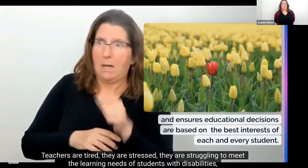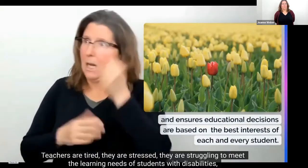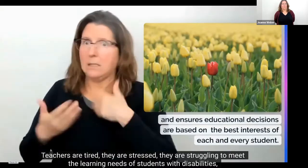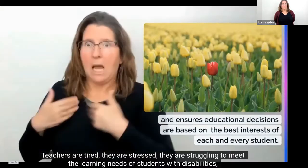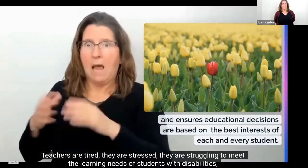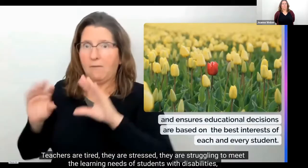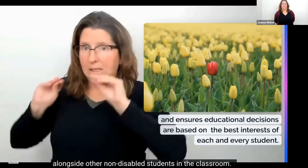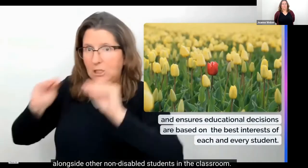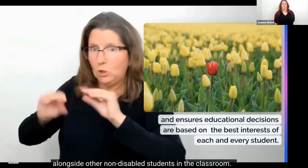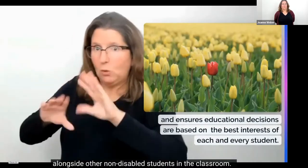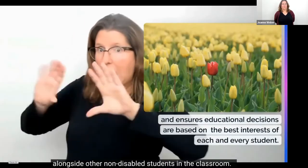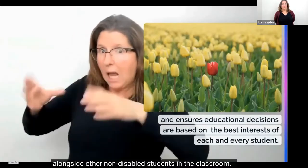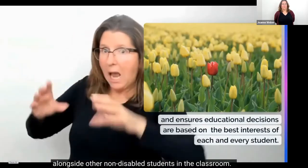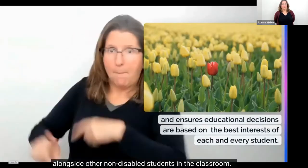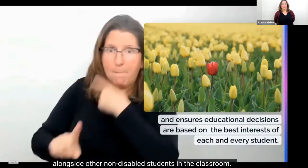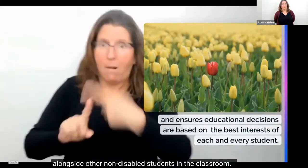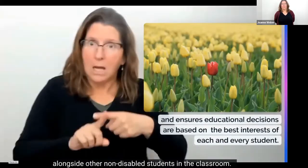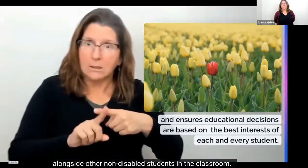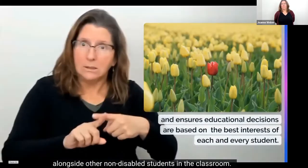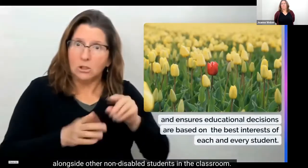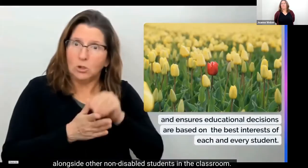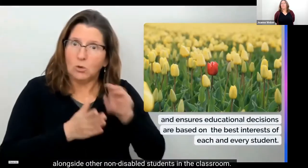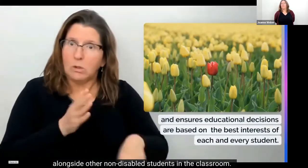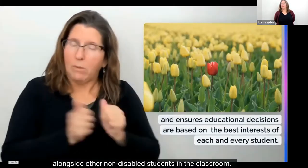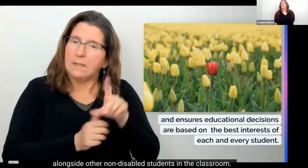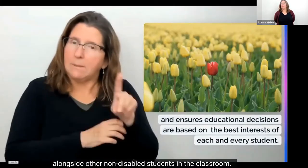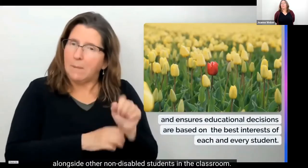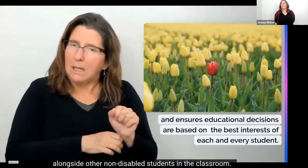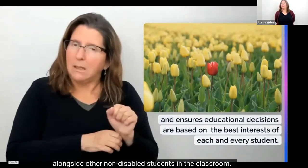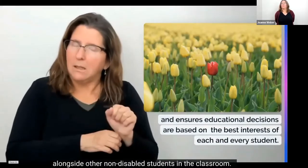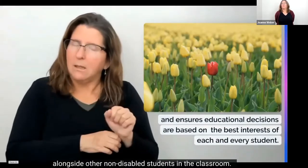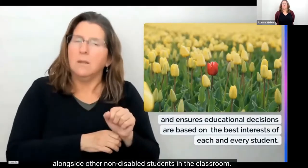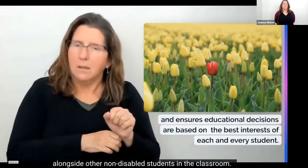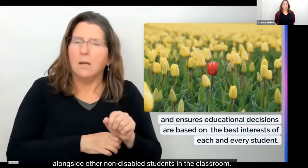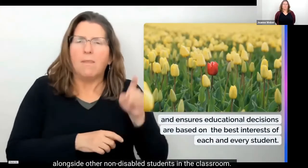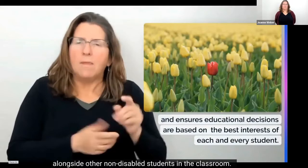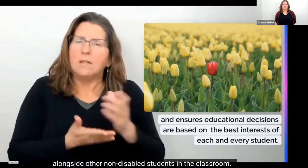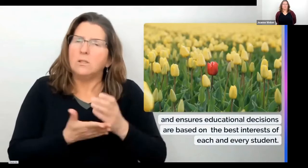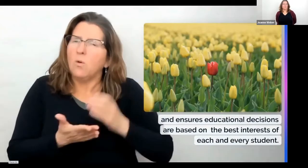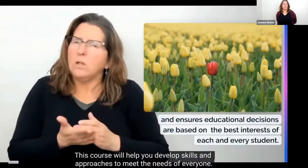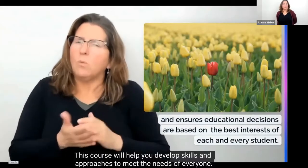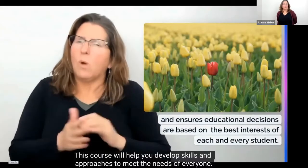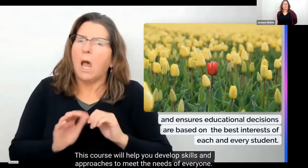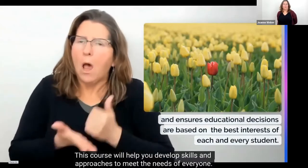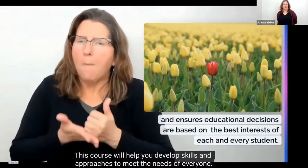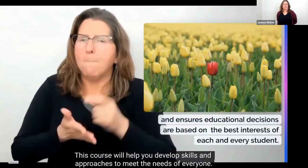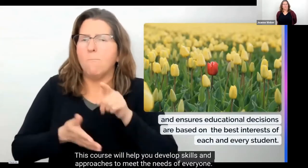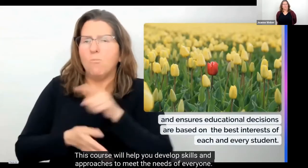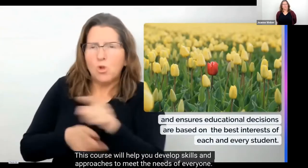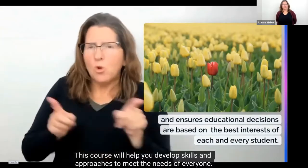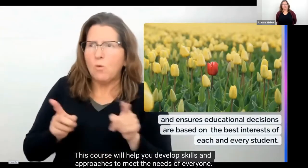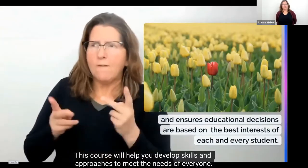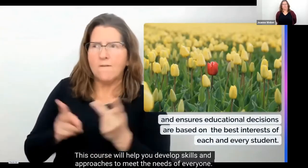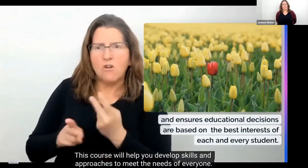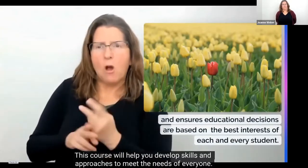with disabilities alongside other non-disabled students in the classroom. This course will help